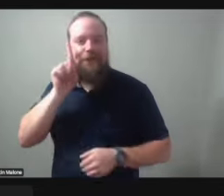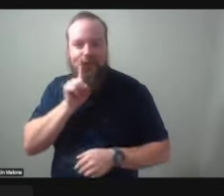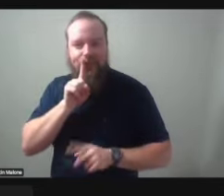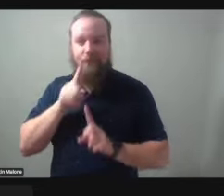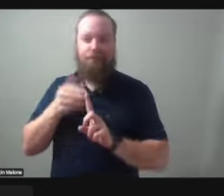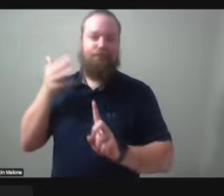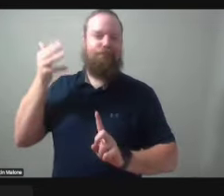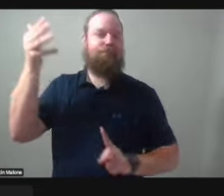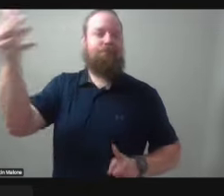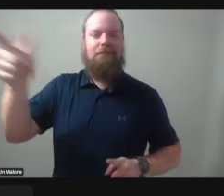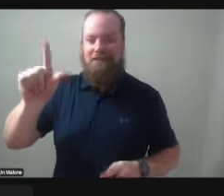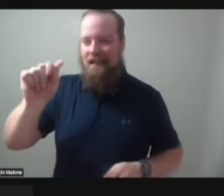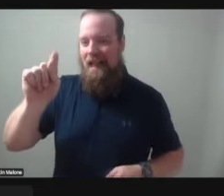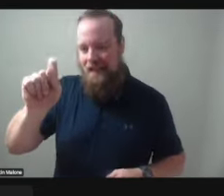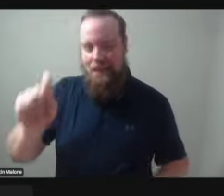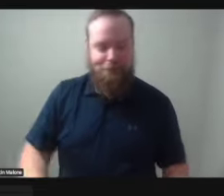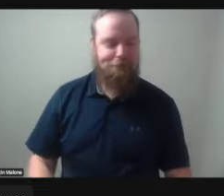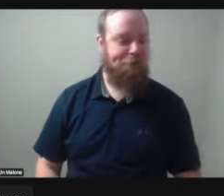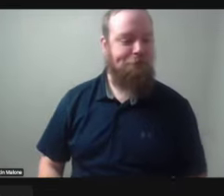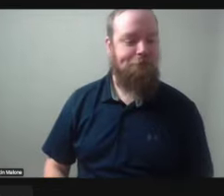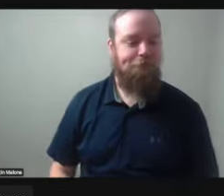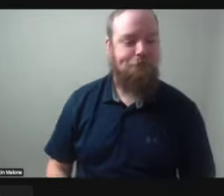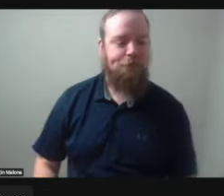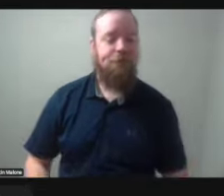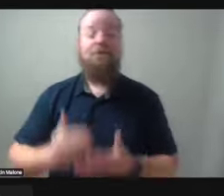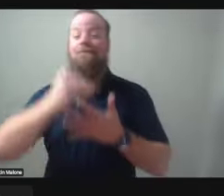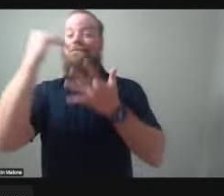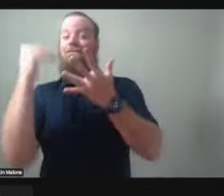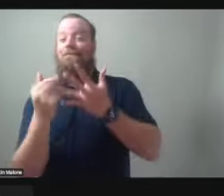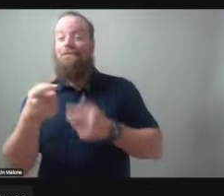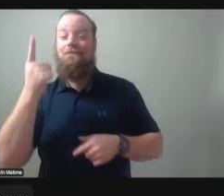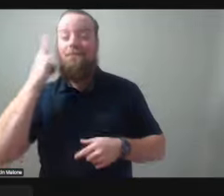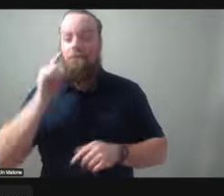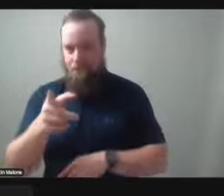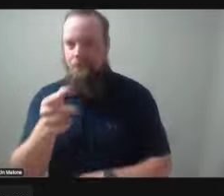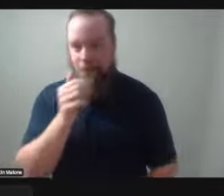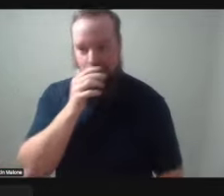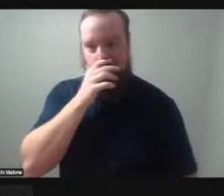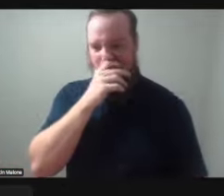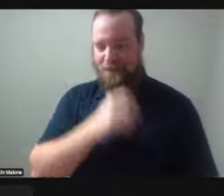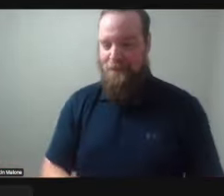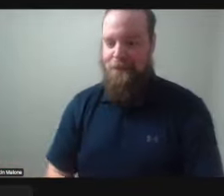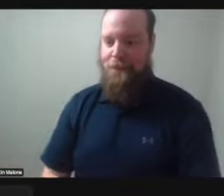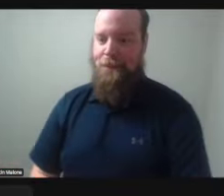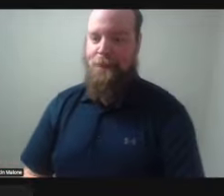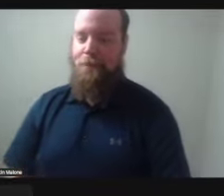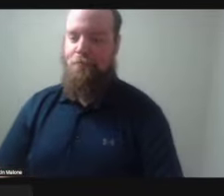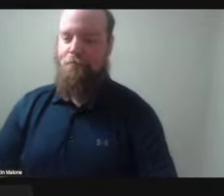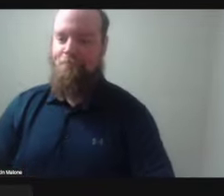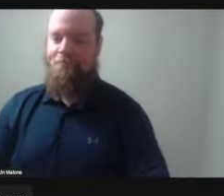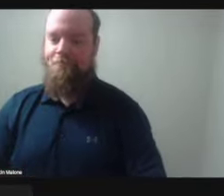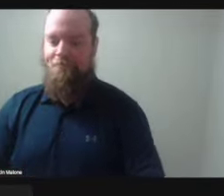growing up, understanding what deafness is. And